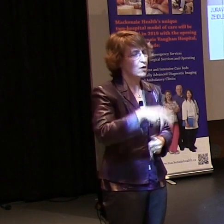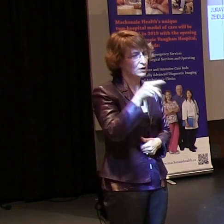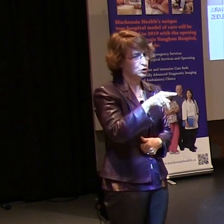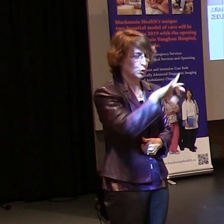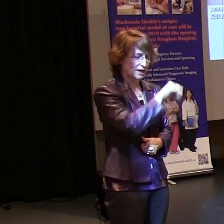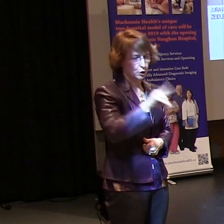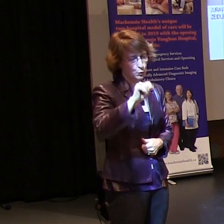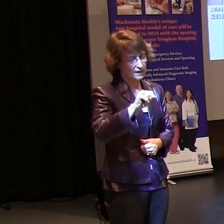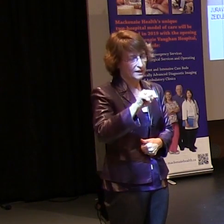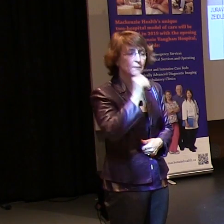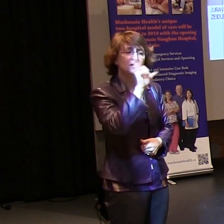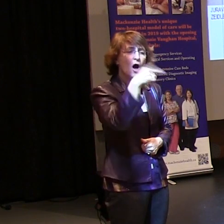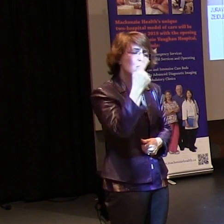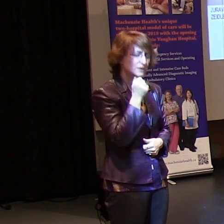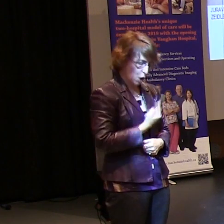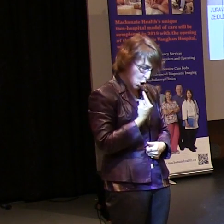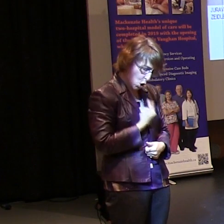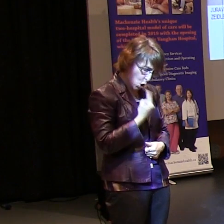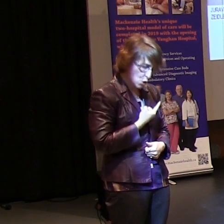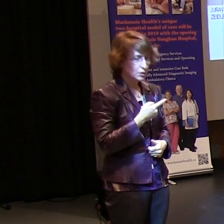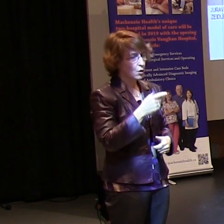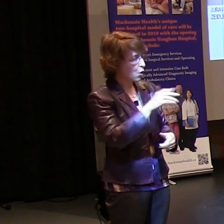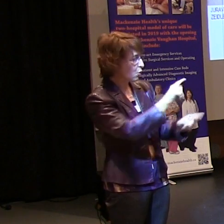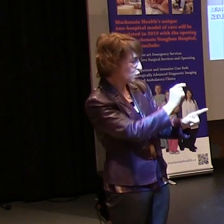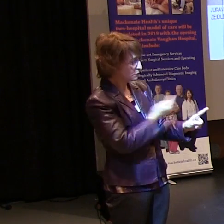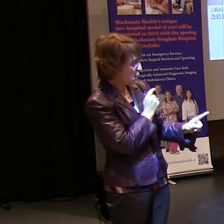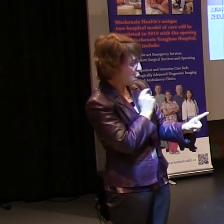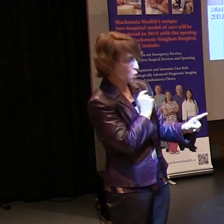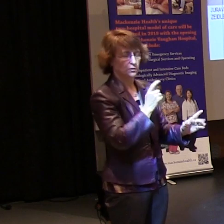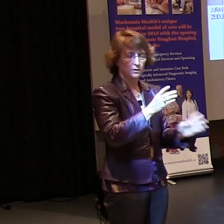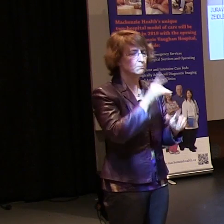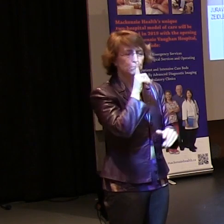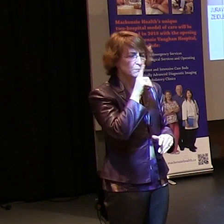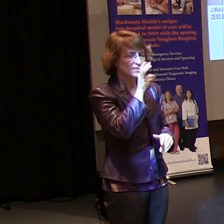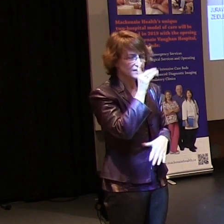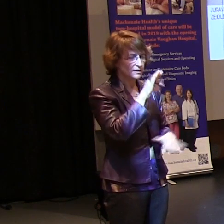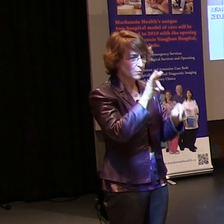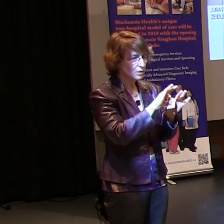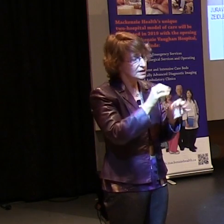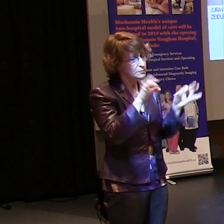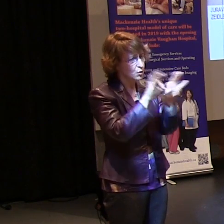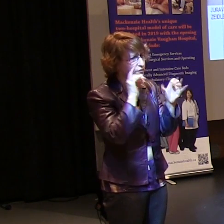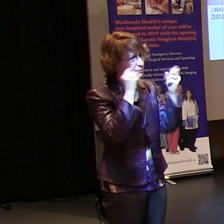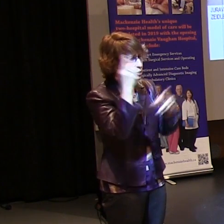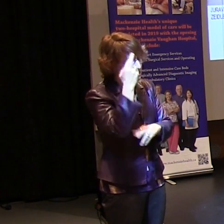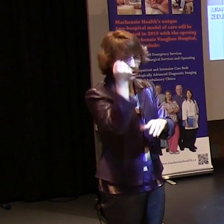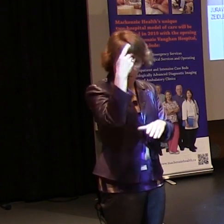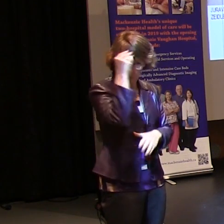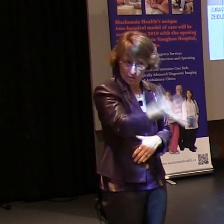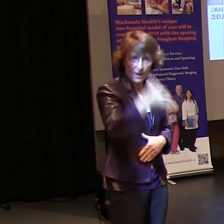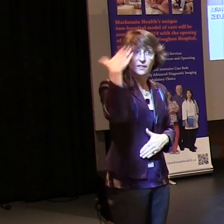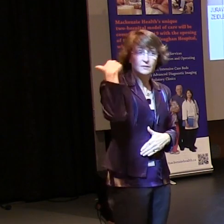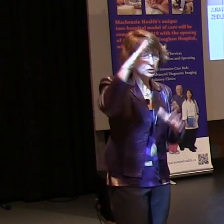not only to be alone or not to be alone, or to have a washroom and not to have a washroom that have very much importance for many, many reasons. By the way, the